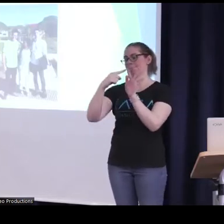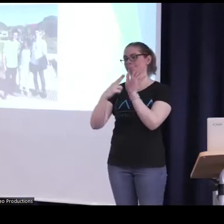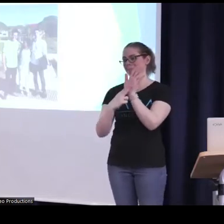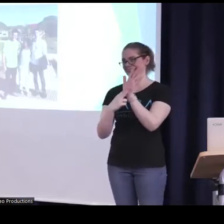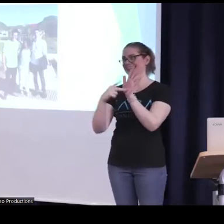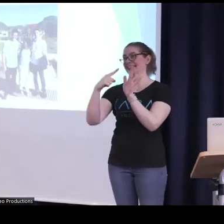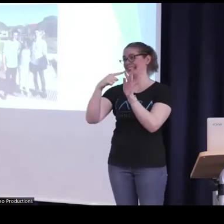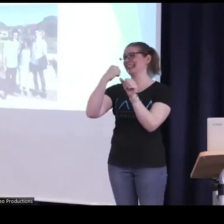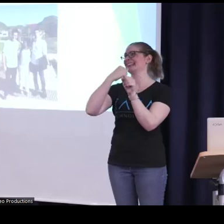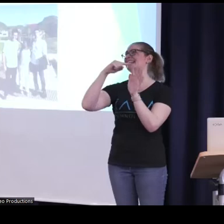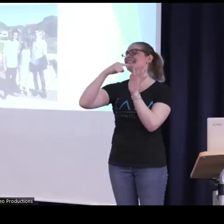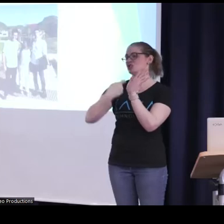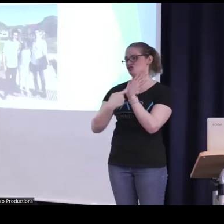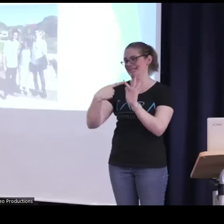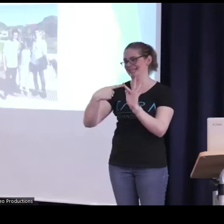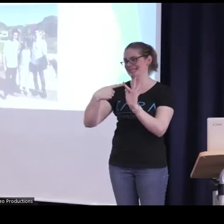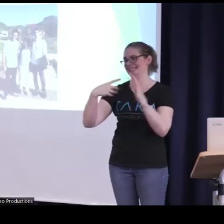and realized that he had